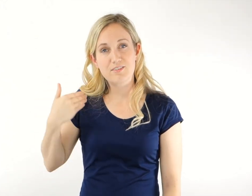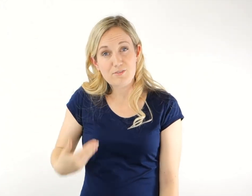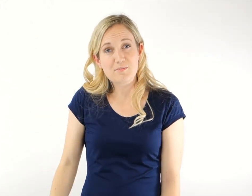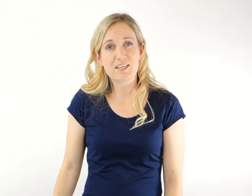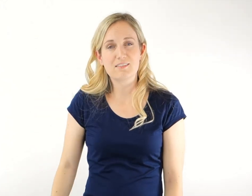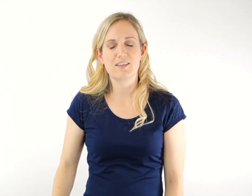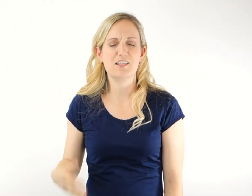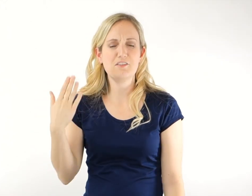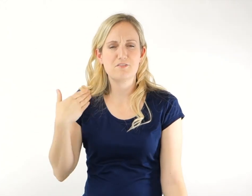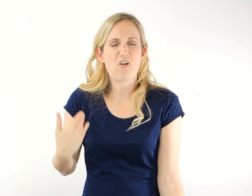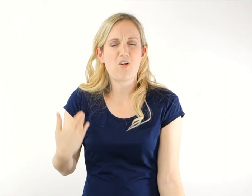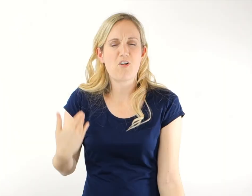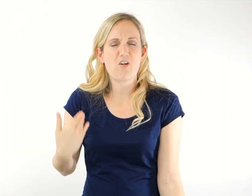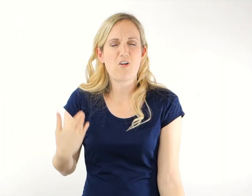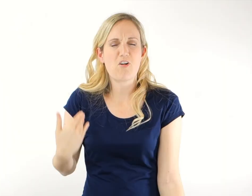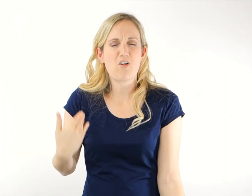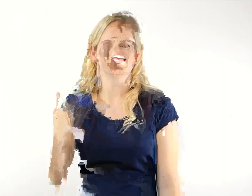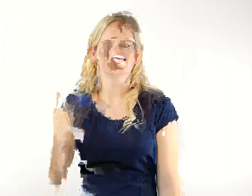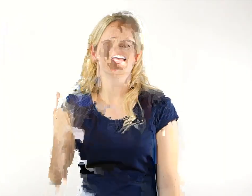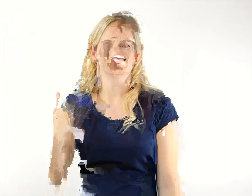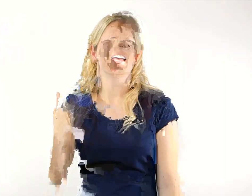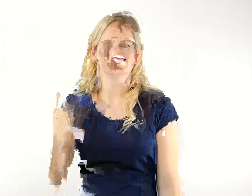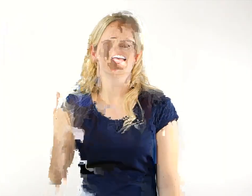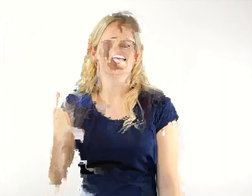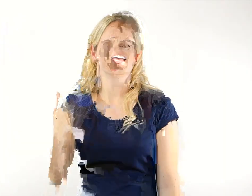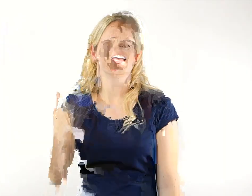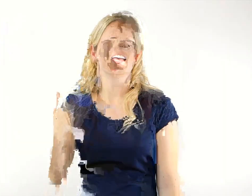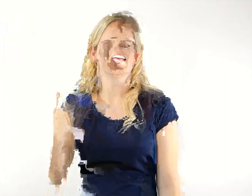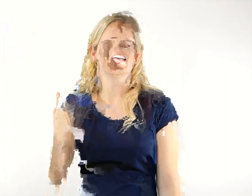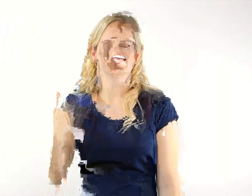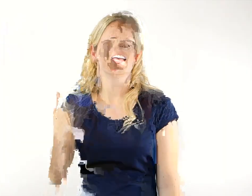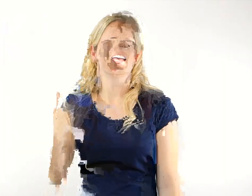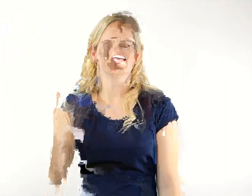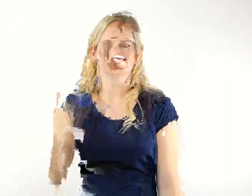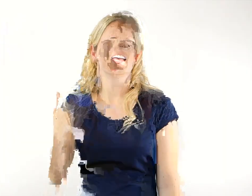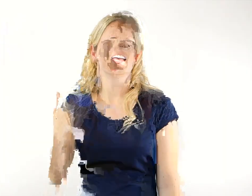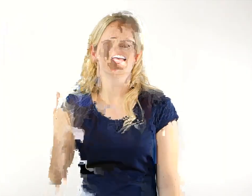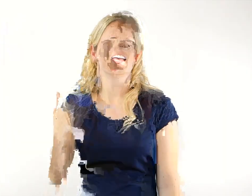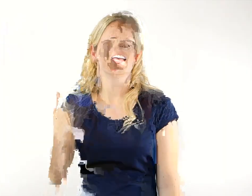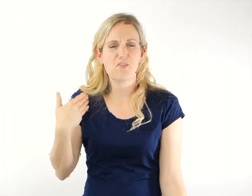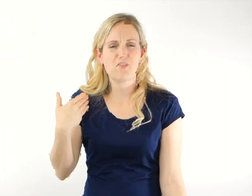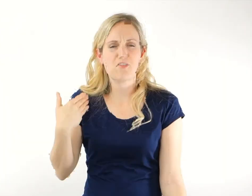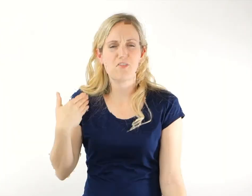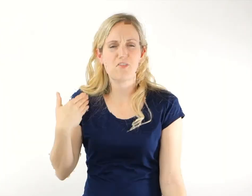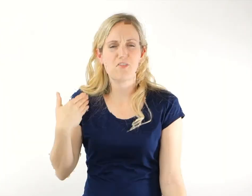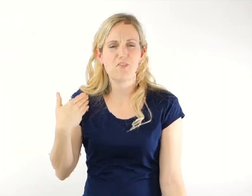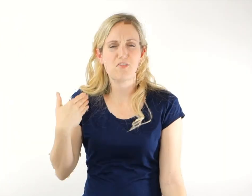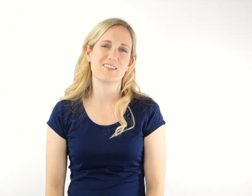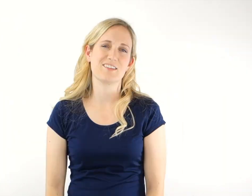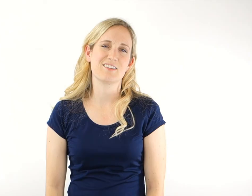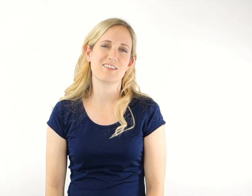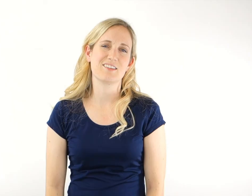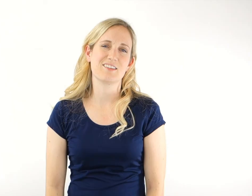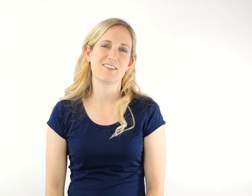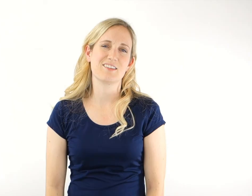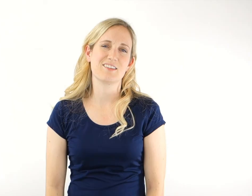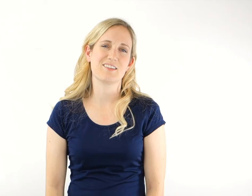for me, like he loves all of me. I think that's why I like doing this, because it's like me, who I am, and